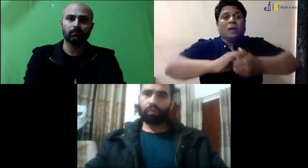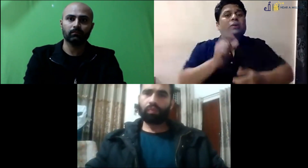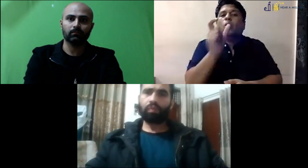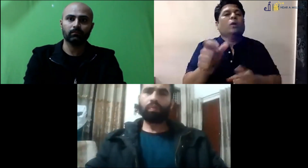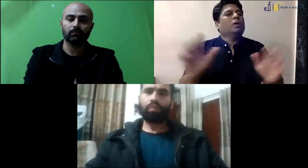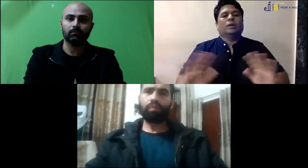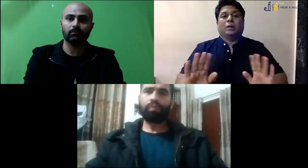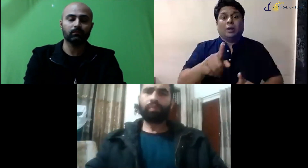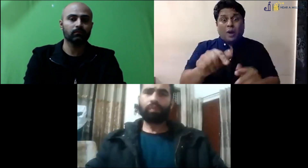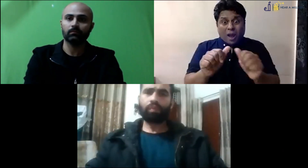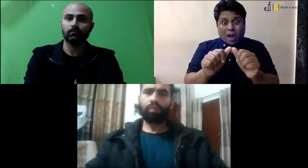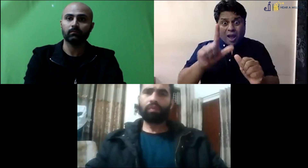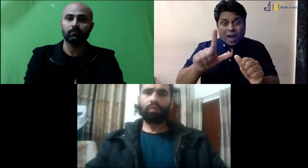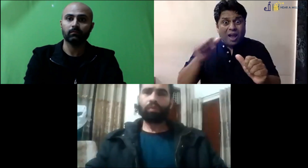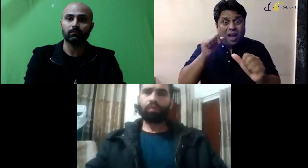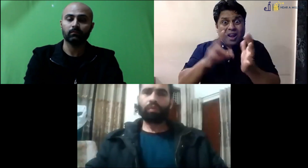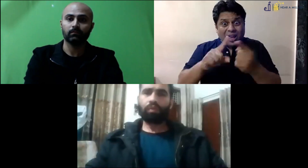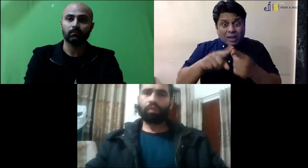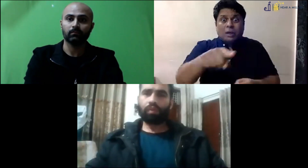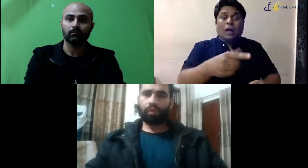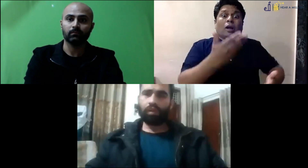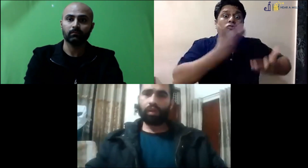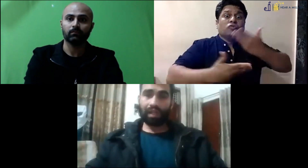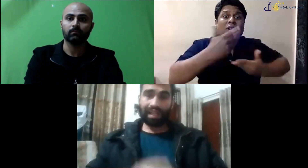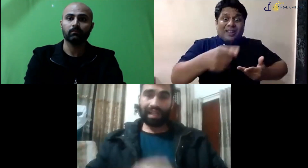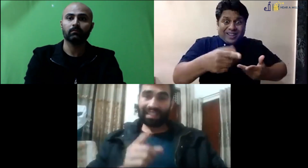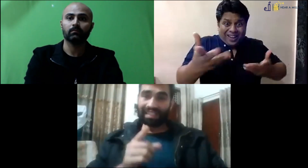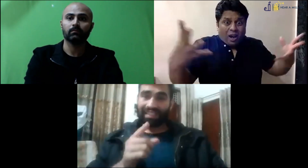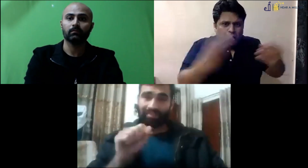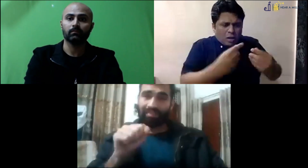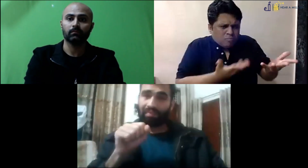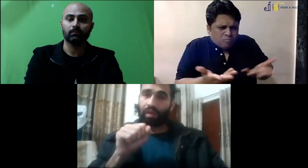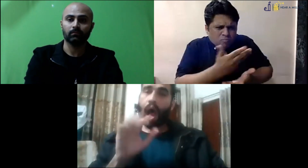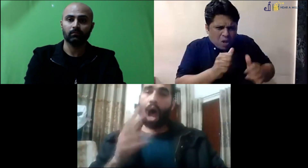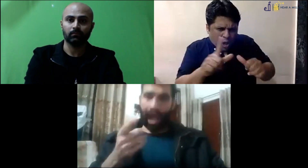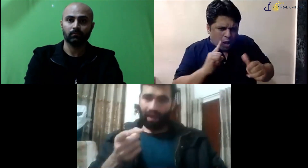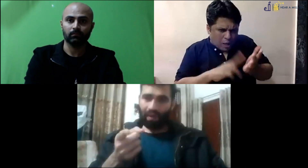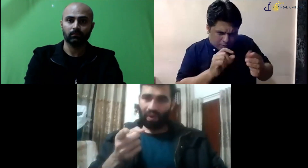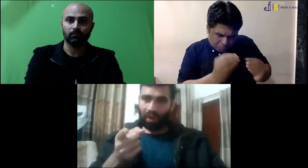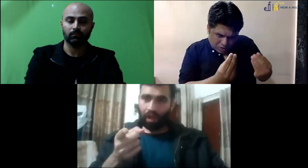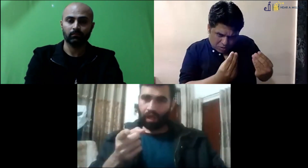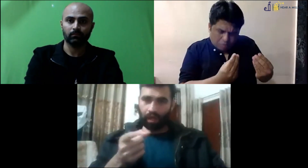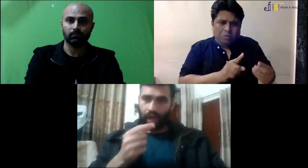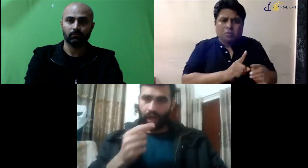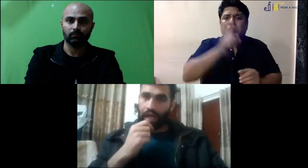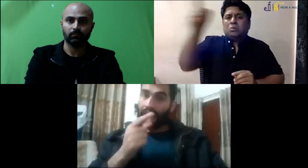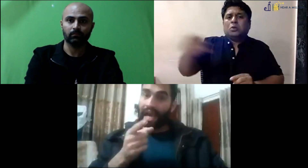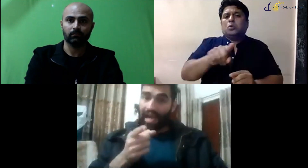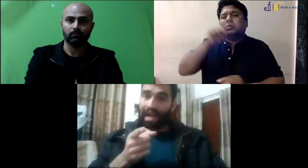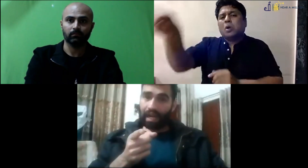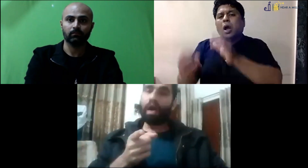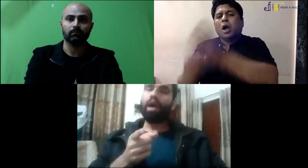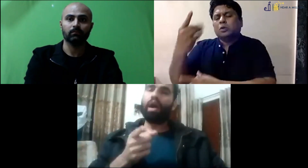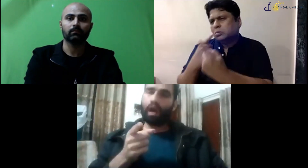or MPTCD, it's not the affiliation, right? If we want to train the people, we can ask